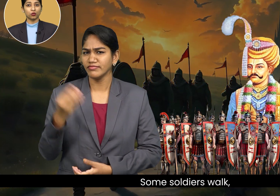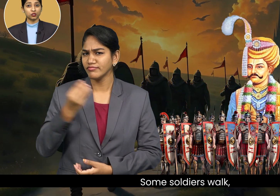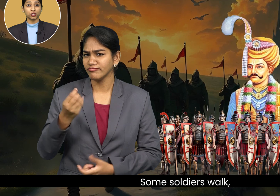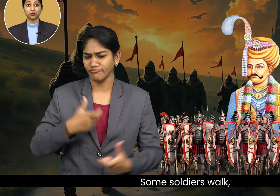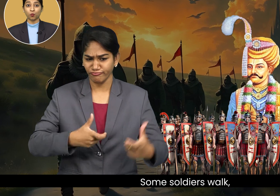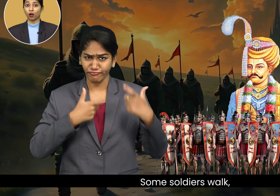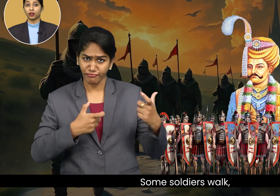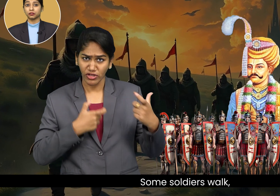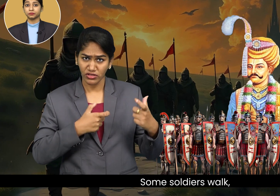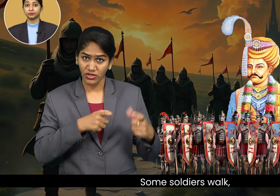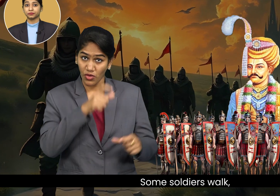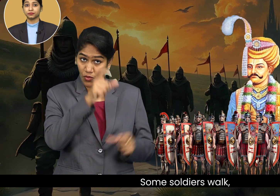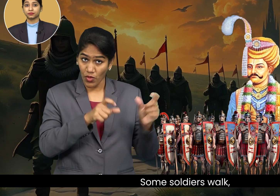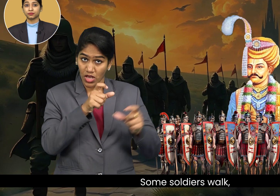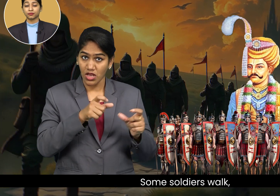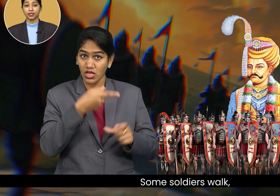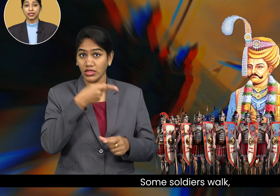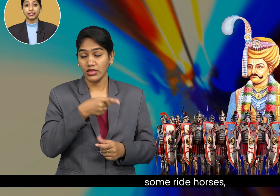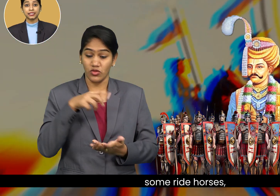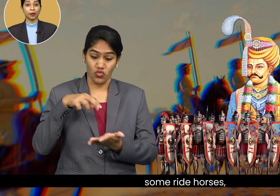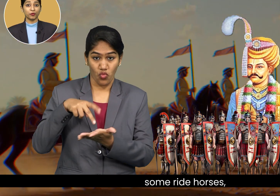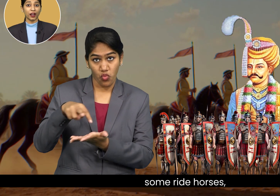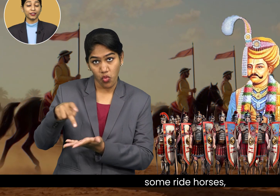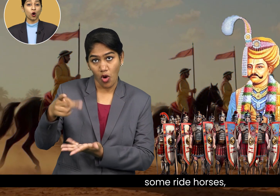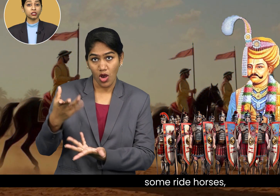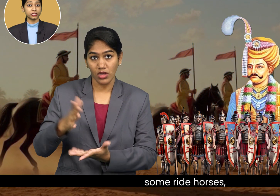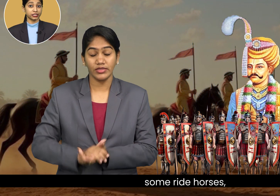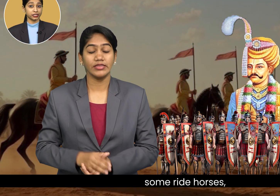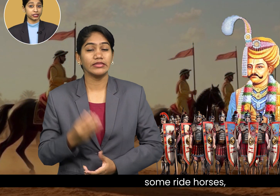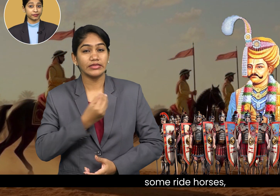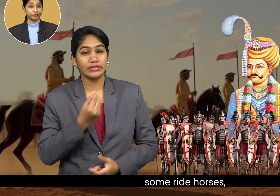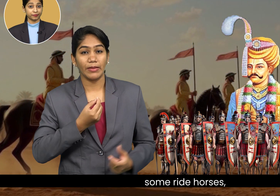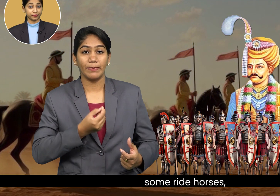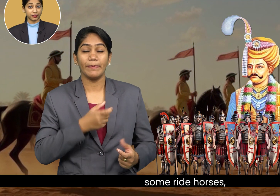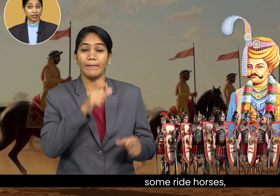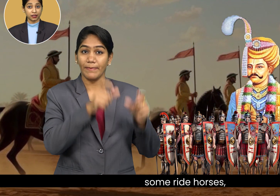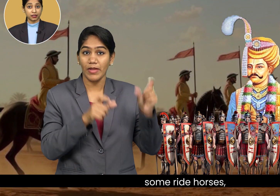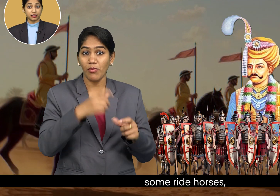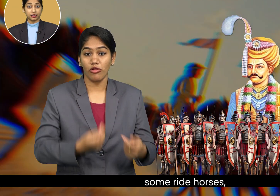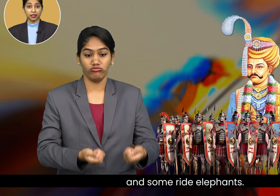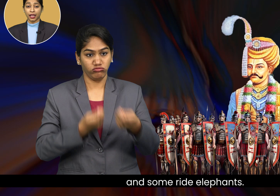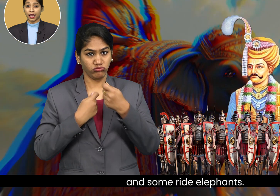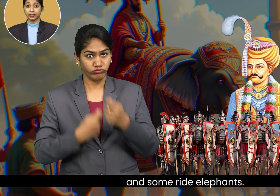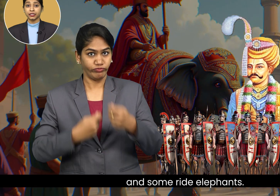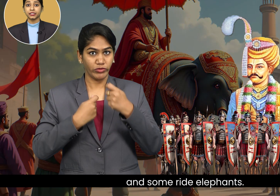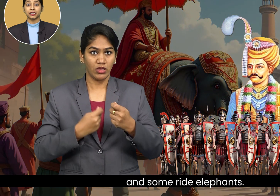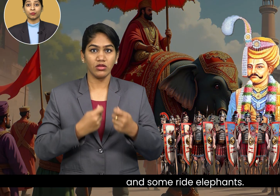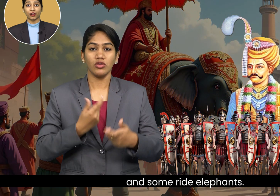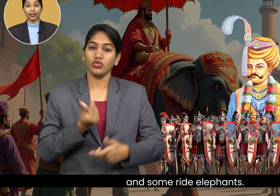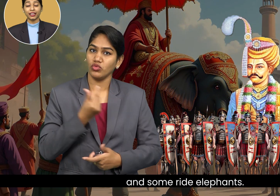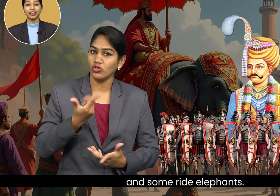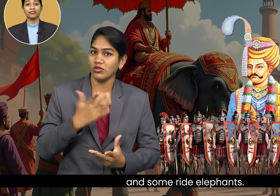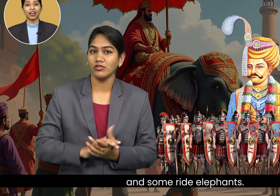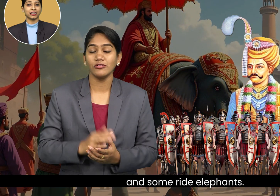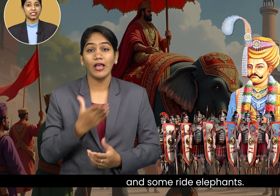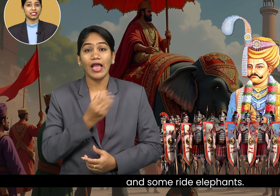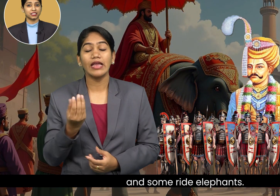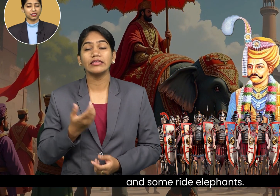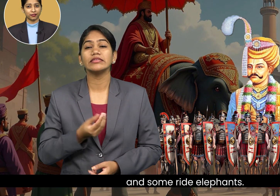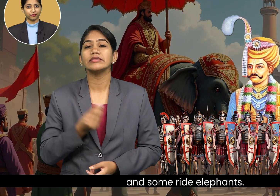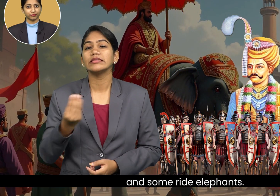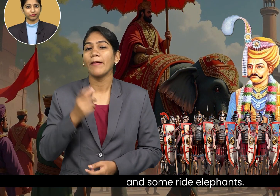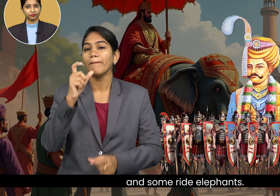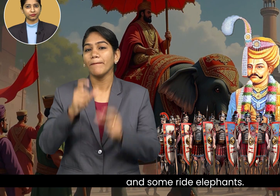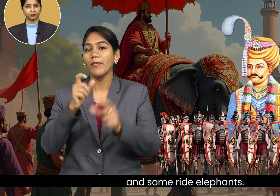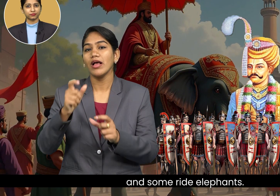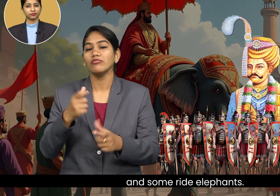Some soldiers walk, some ride horses, and some ride elephants.